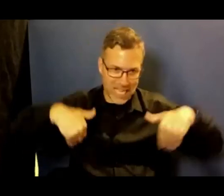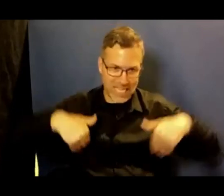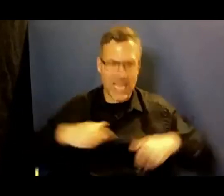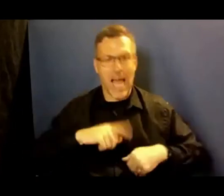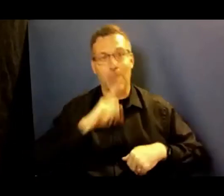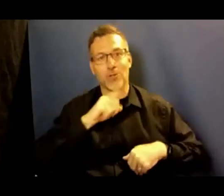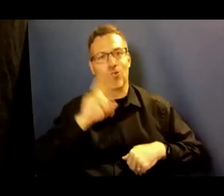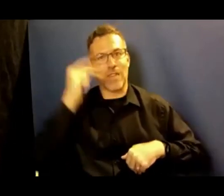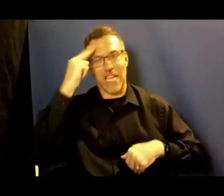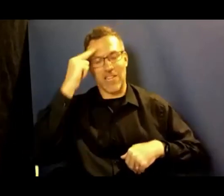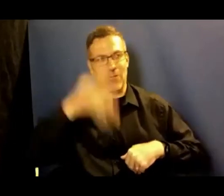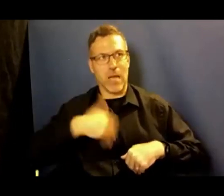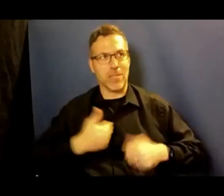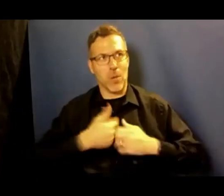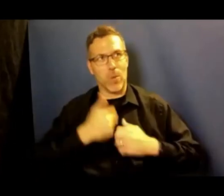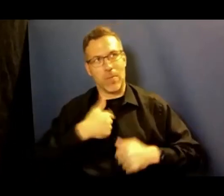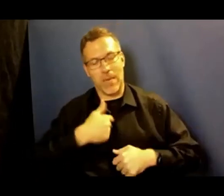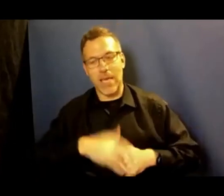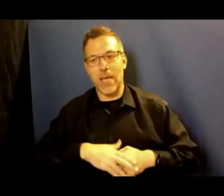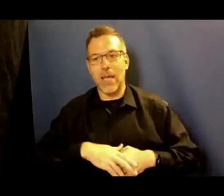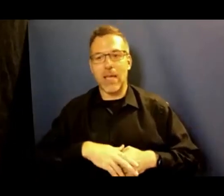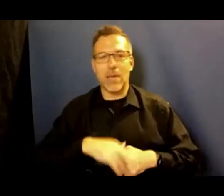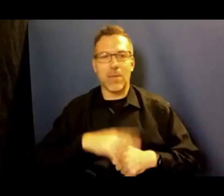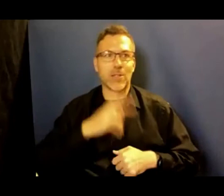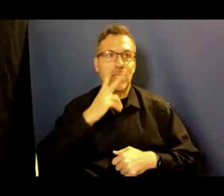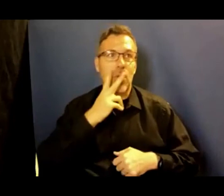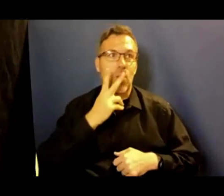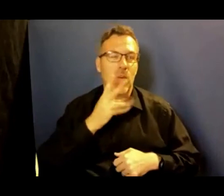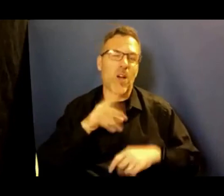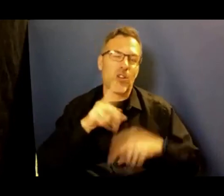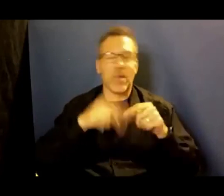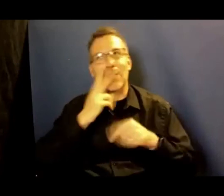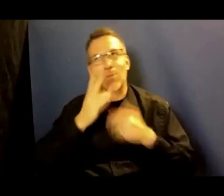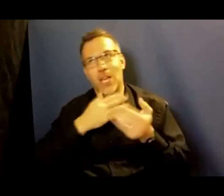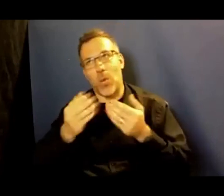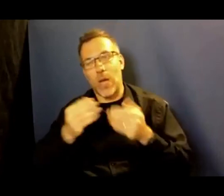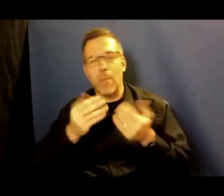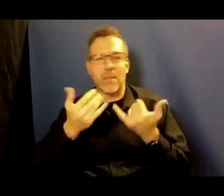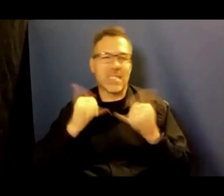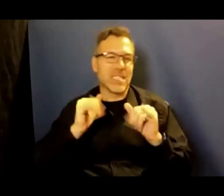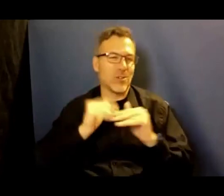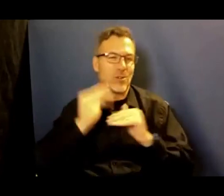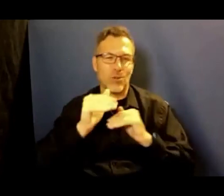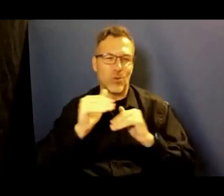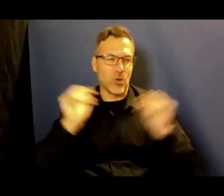too crowded, they're too smoky. Well, there's no smoke now, but it's still too crowded and too humid.